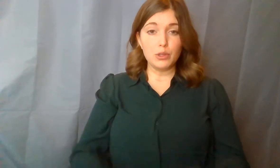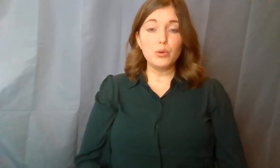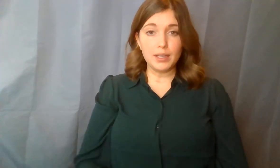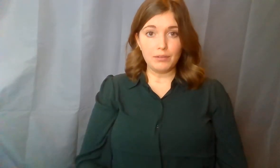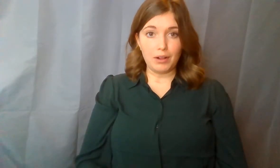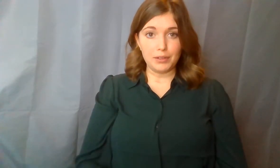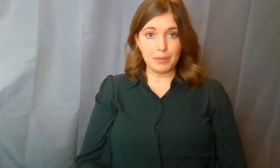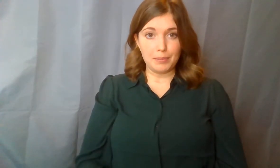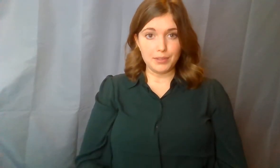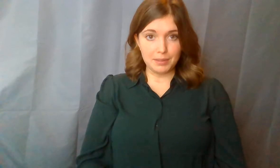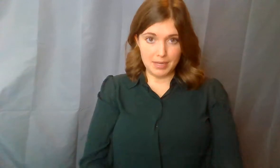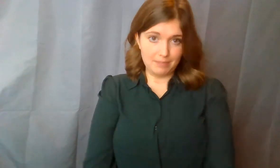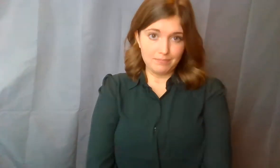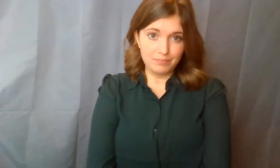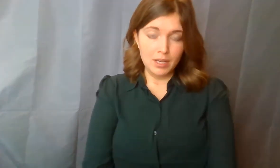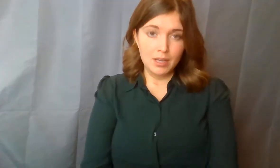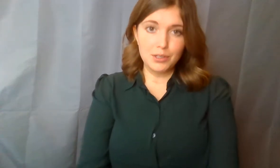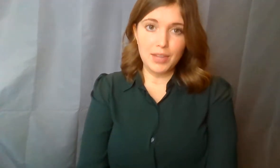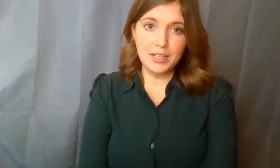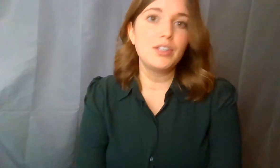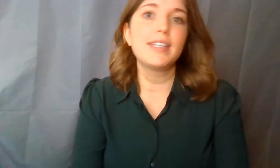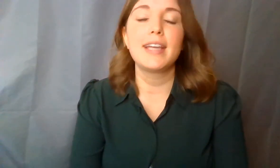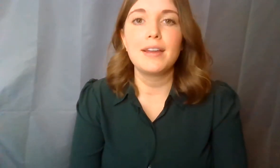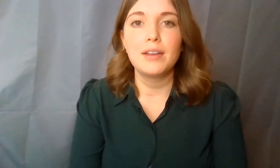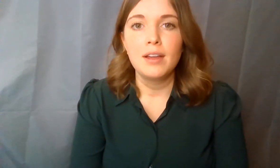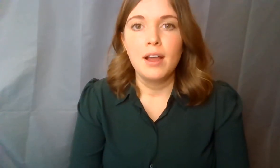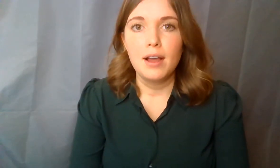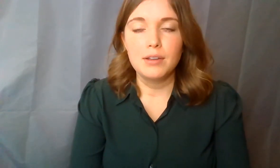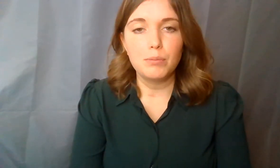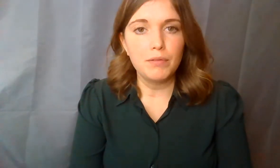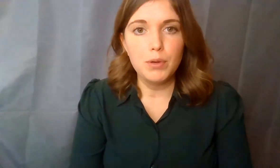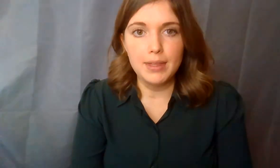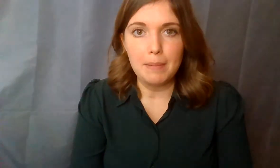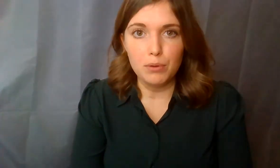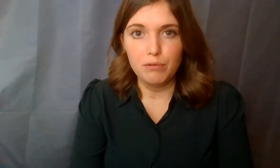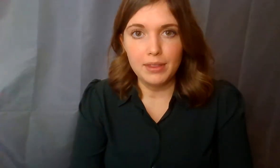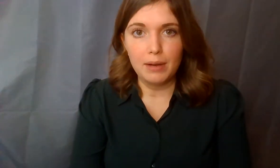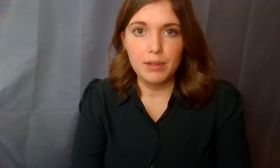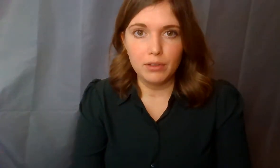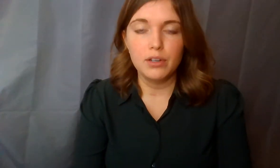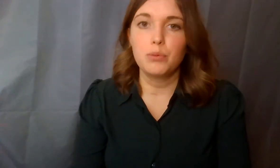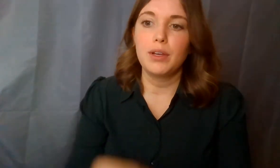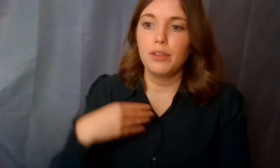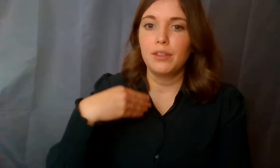you can give all of your papers to me. So that's just, again, it's reviewing that movement that we've learned with